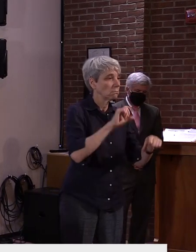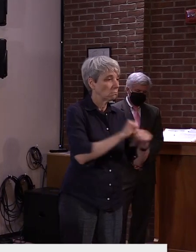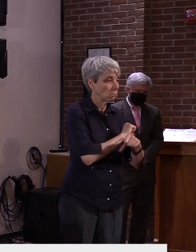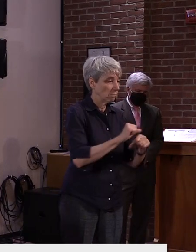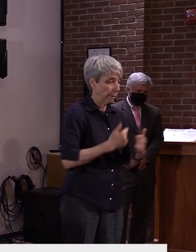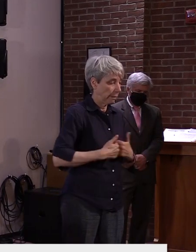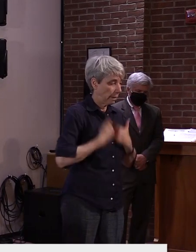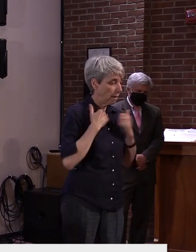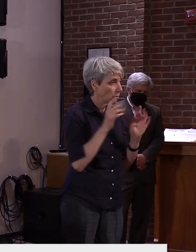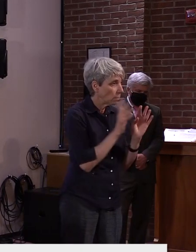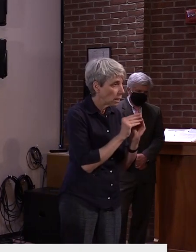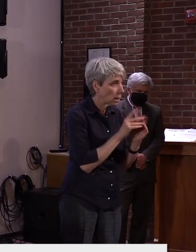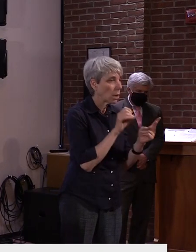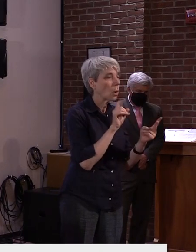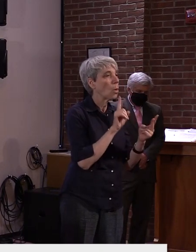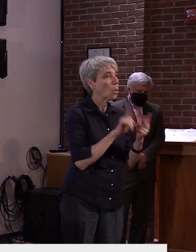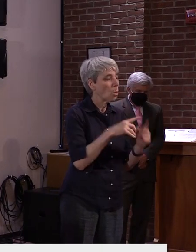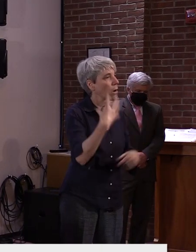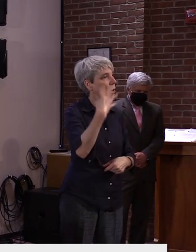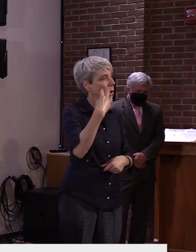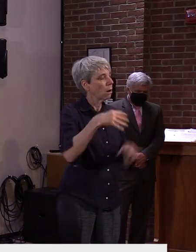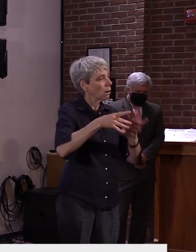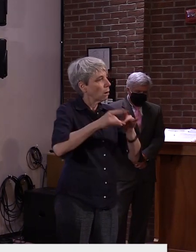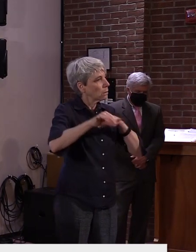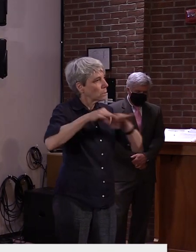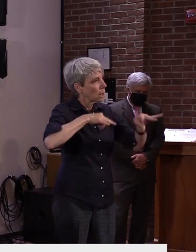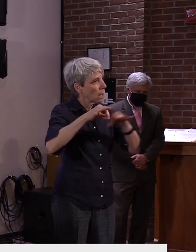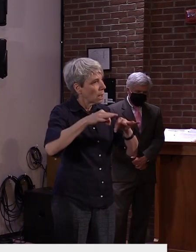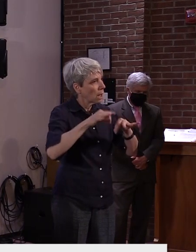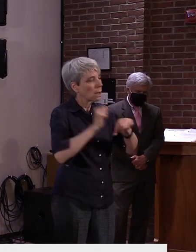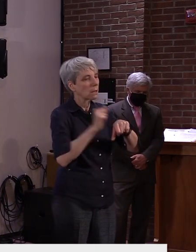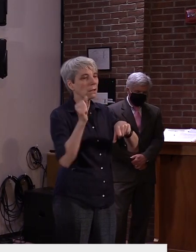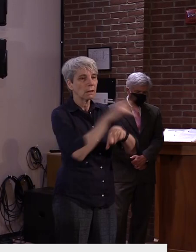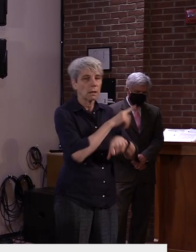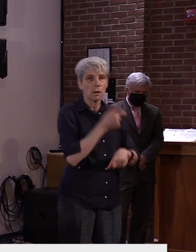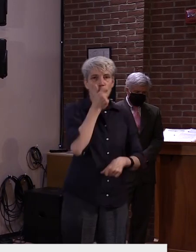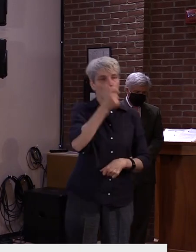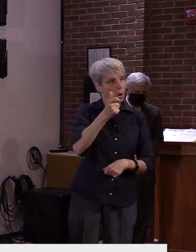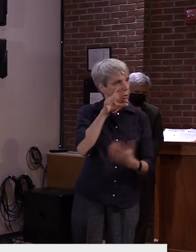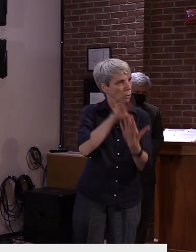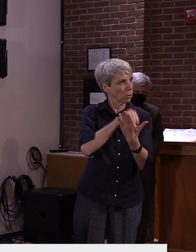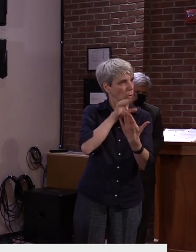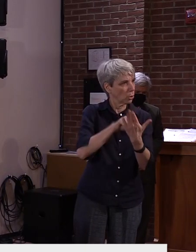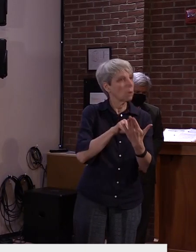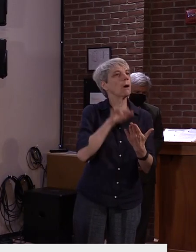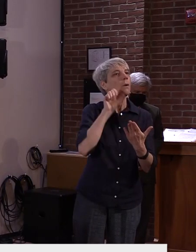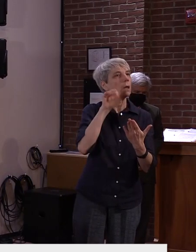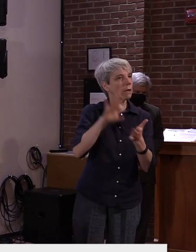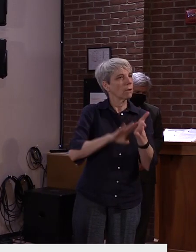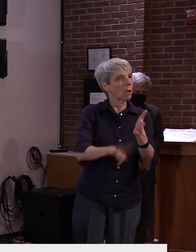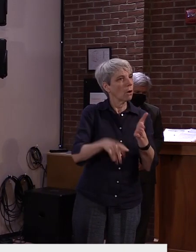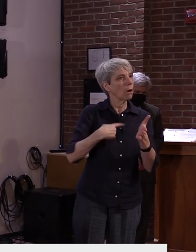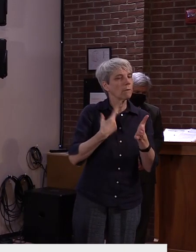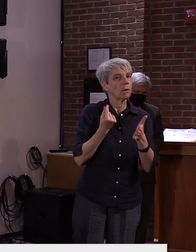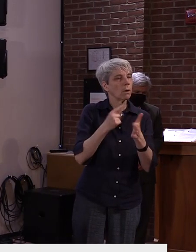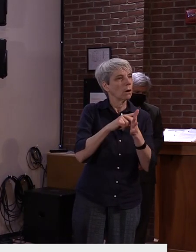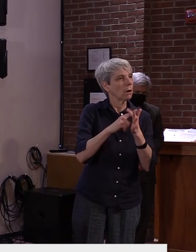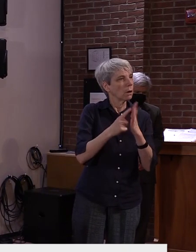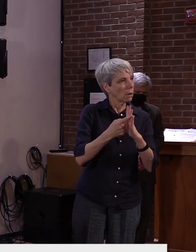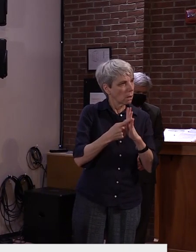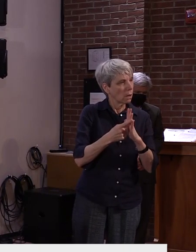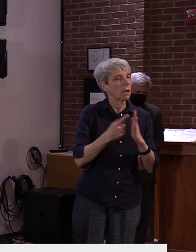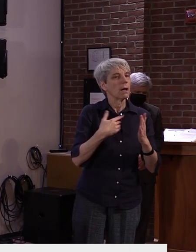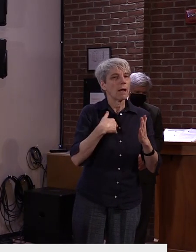recorded meetings that essentially walk the employee through what services are provided through